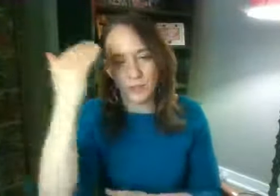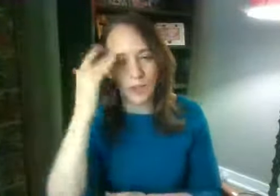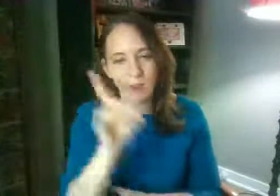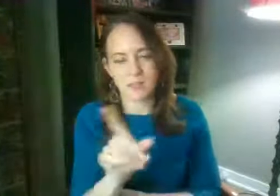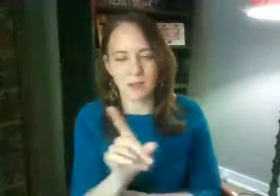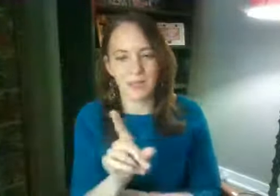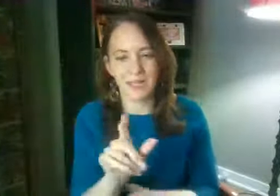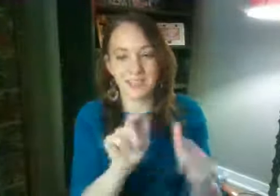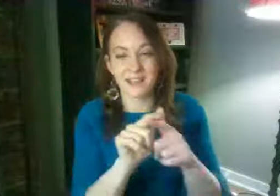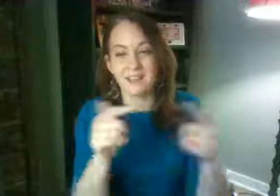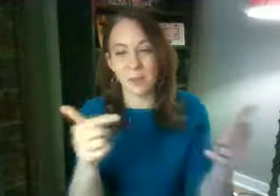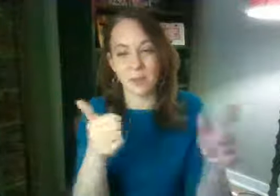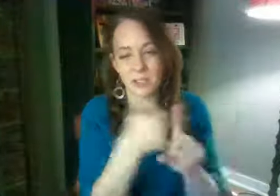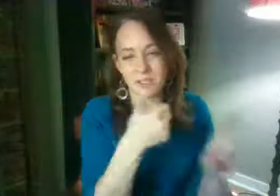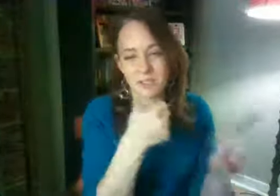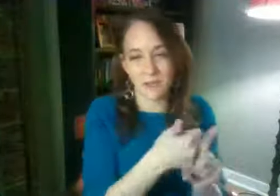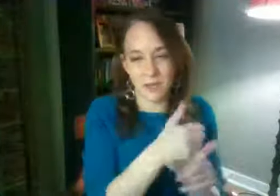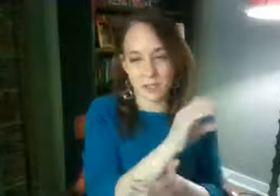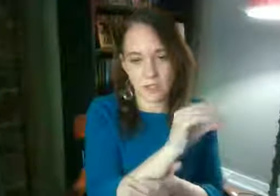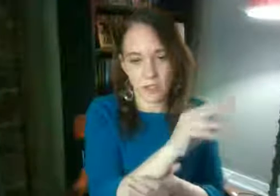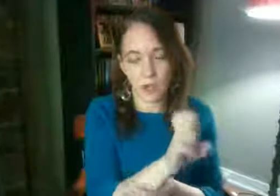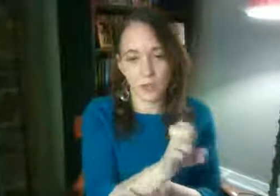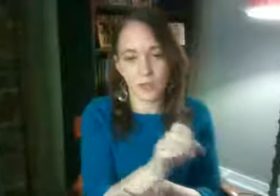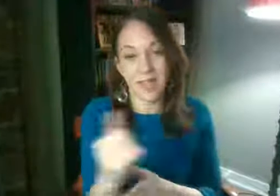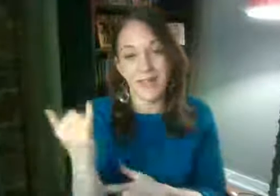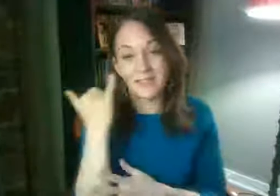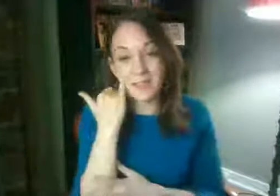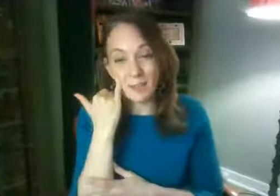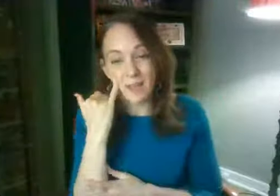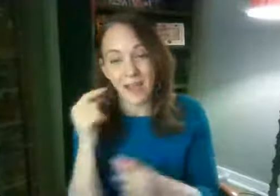you can know that something is a language itself and not just a code is if it